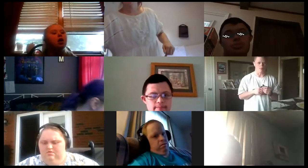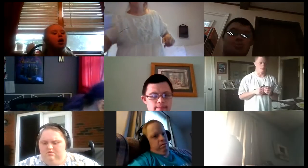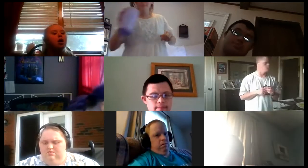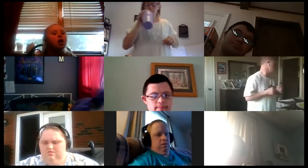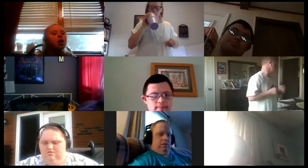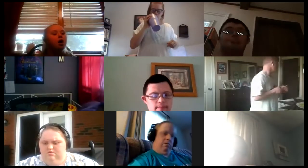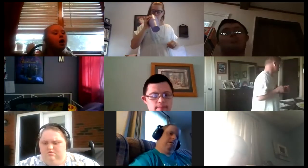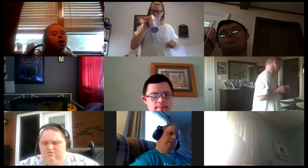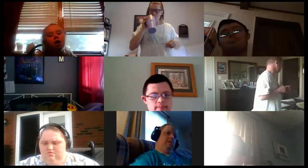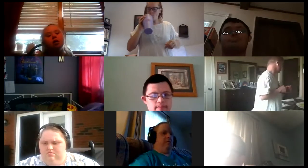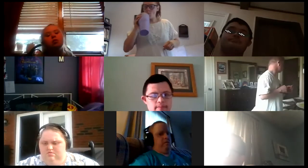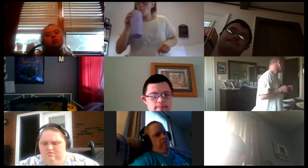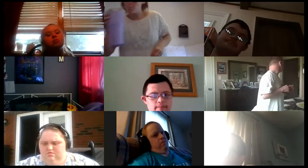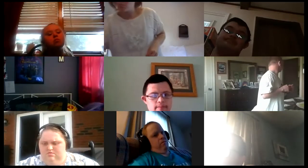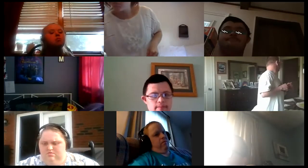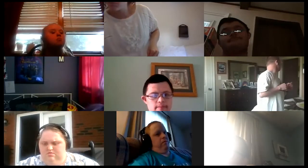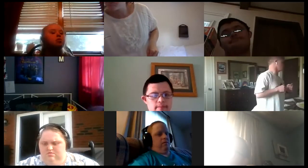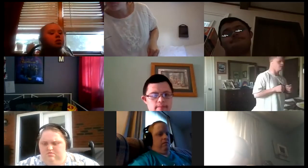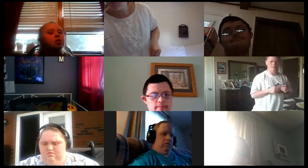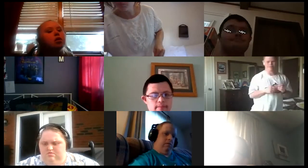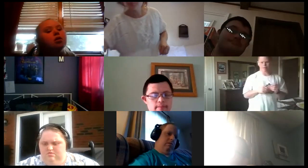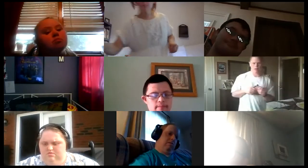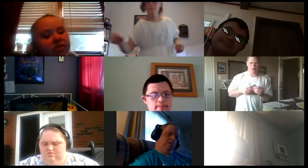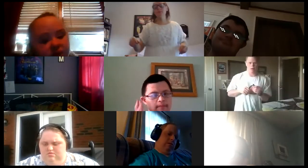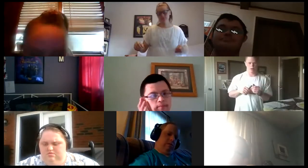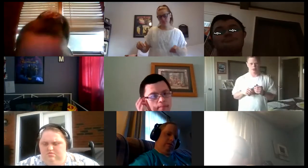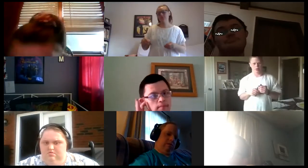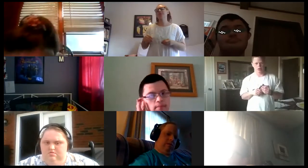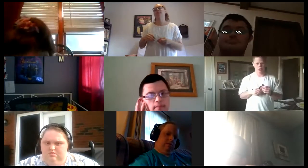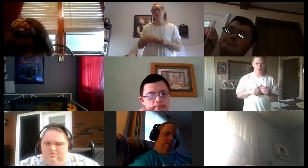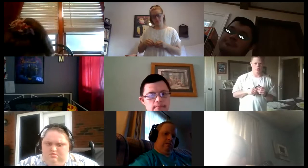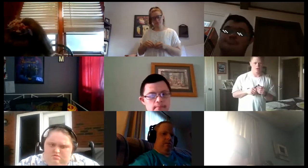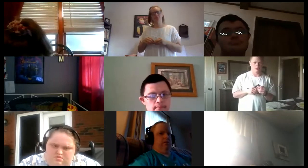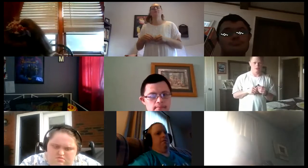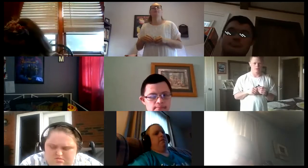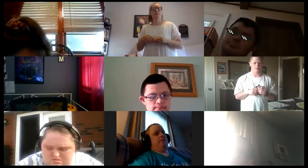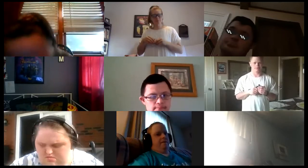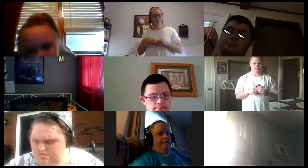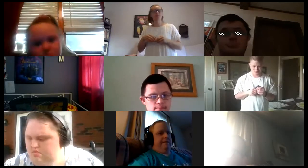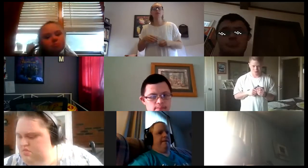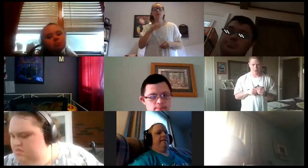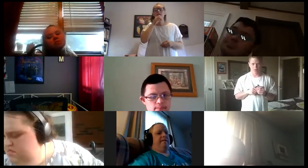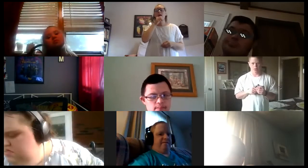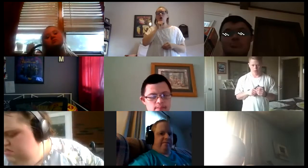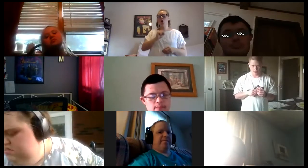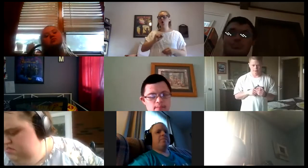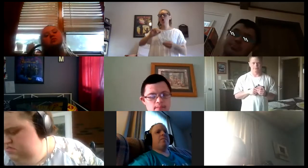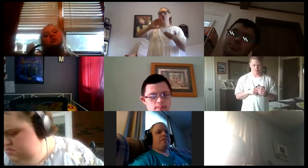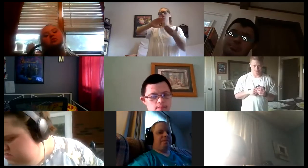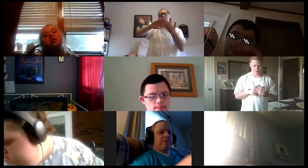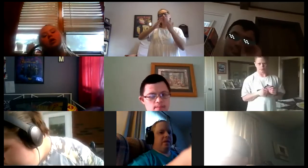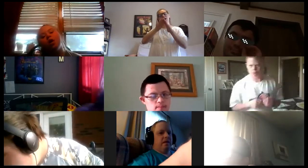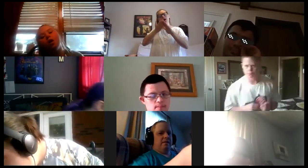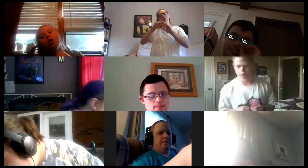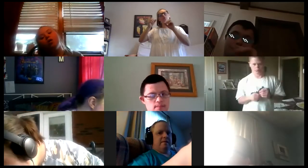so I keep going back. I wish I could roll on back to that